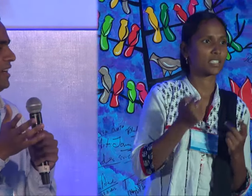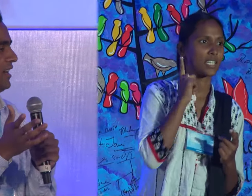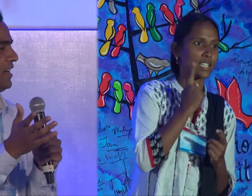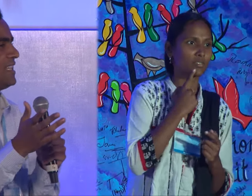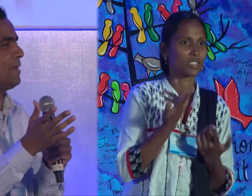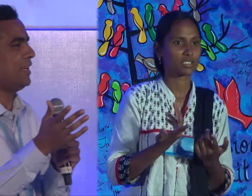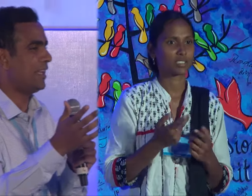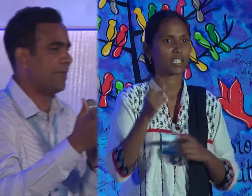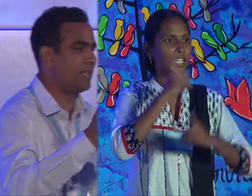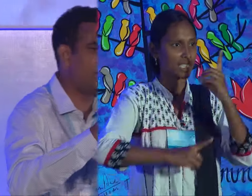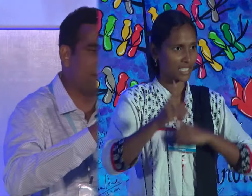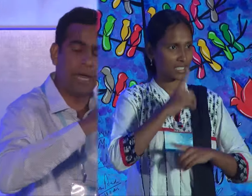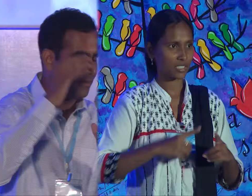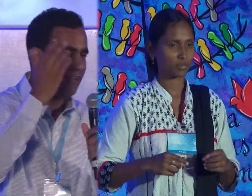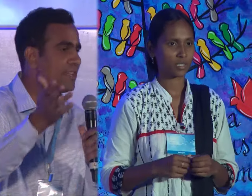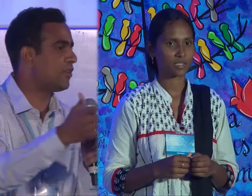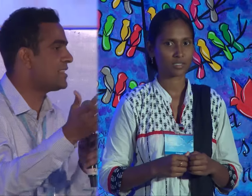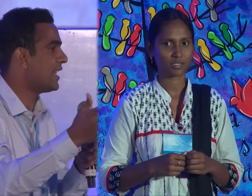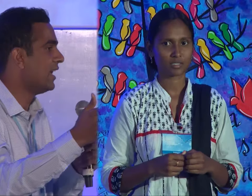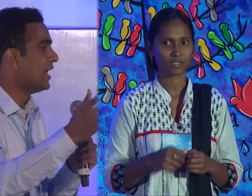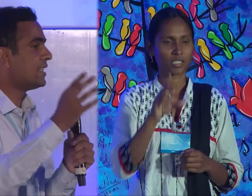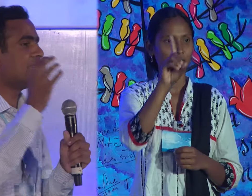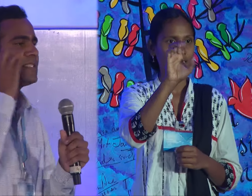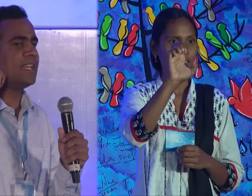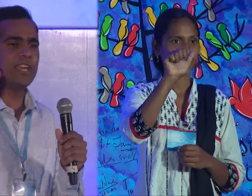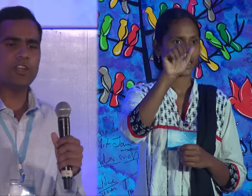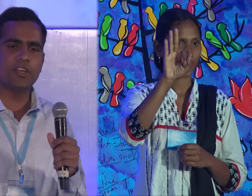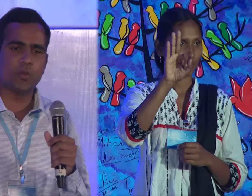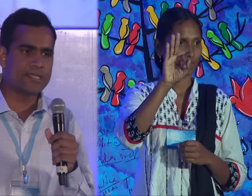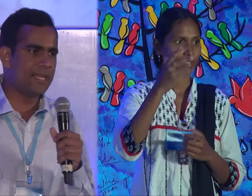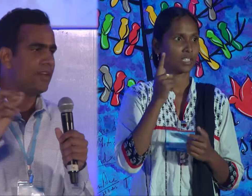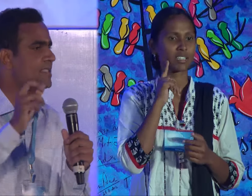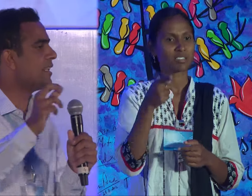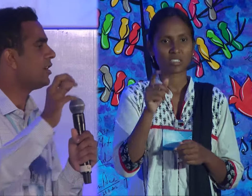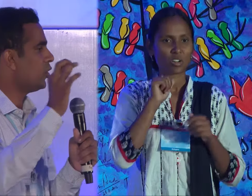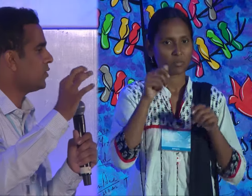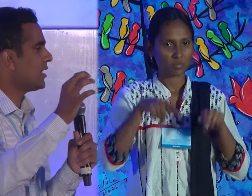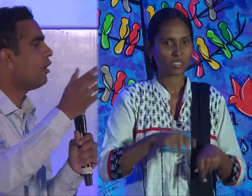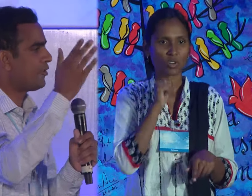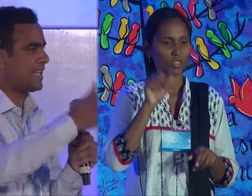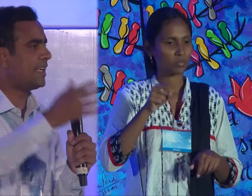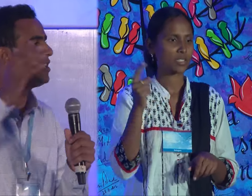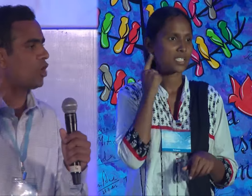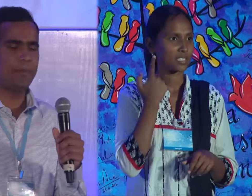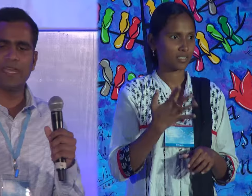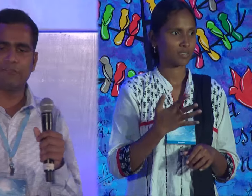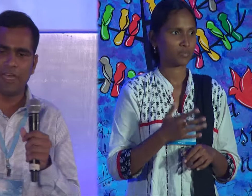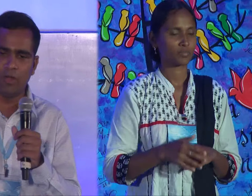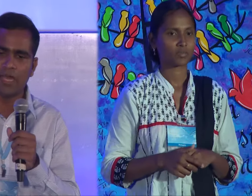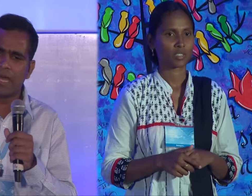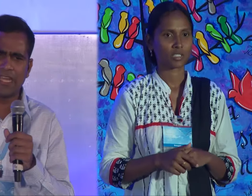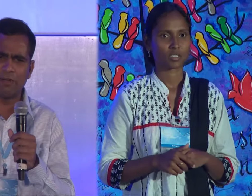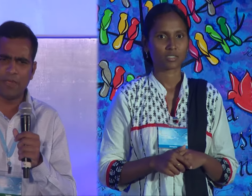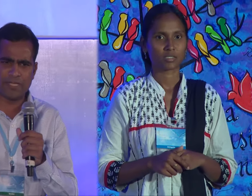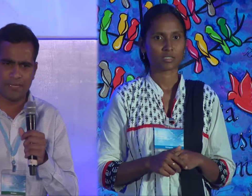and disability? Deafness and wrestling. The thing is that he cannot hear the whistle. In wrestling, the cues for starting, stopping, and the